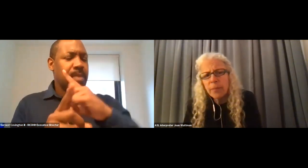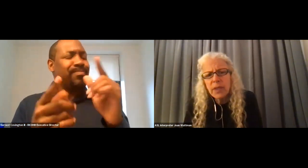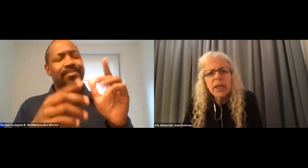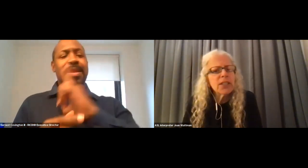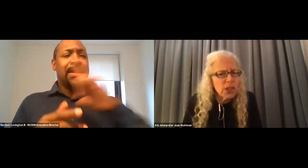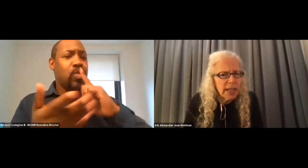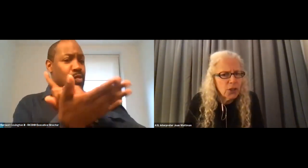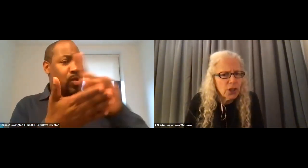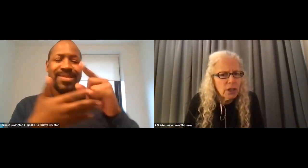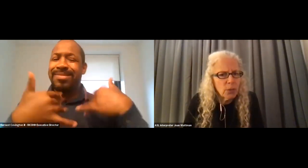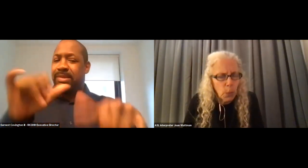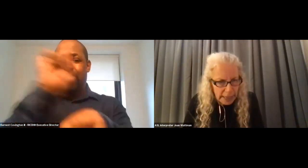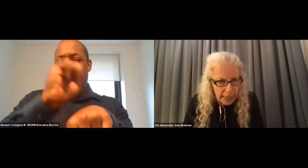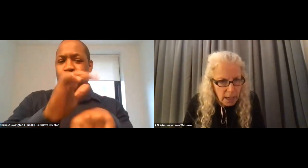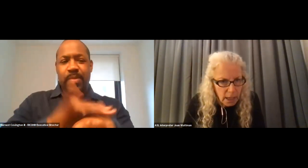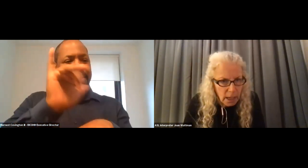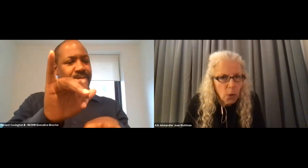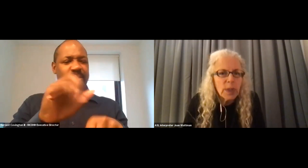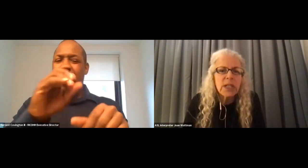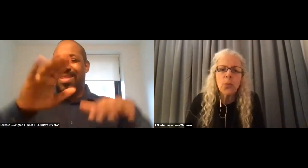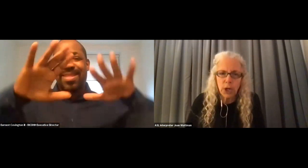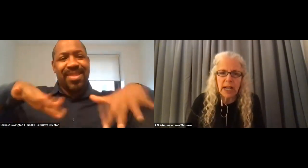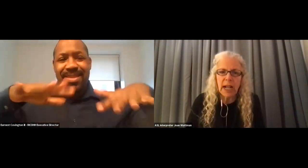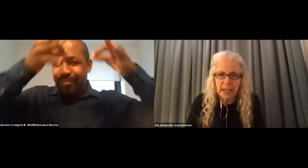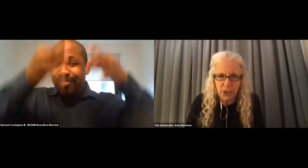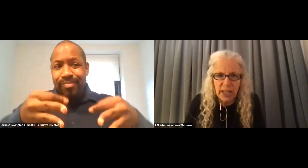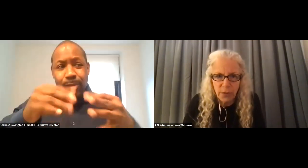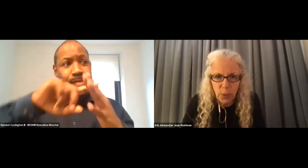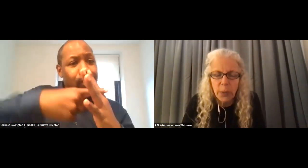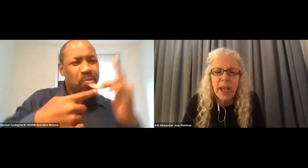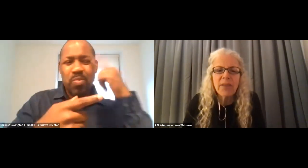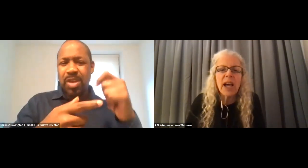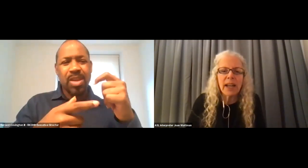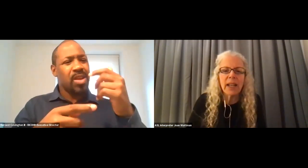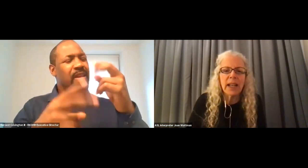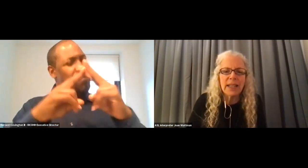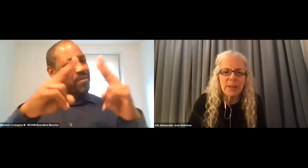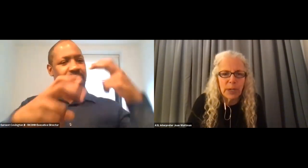the legislature week, we're still working on legislative week. We have not at this point